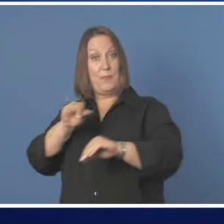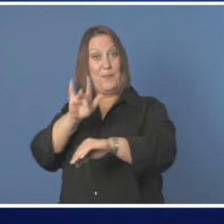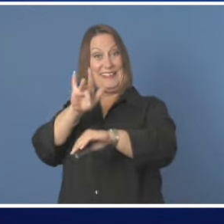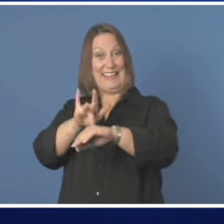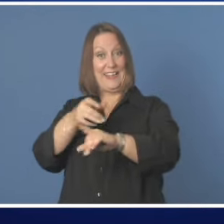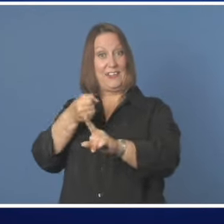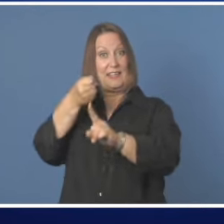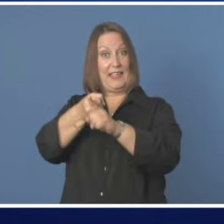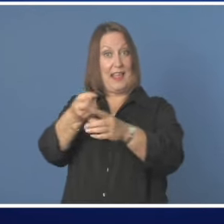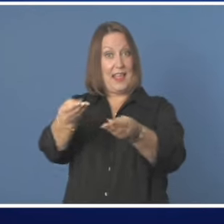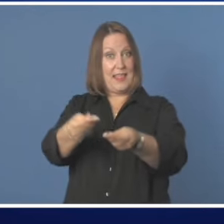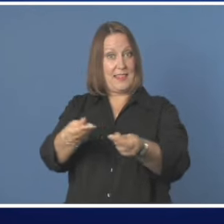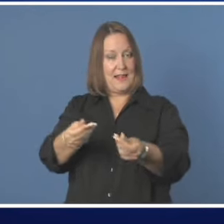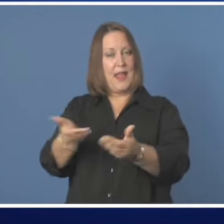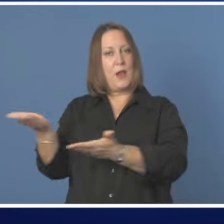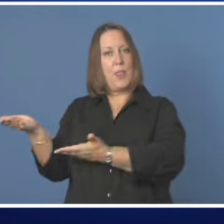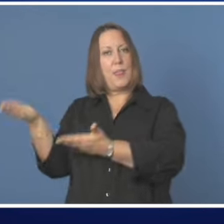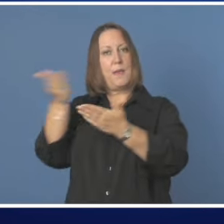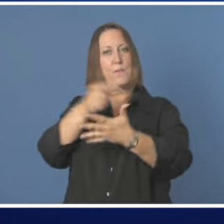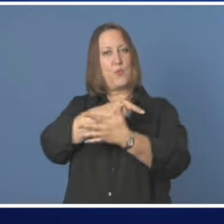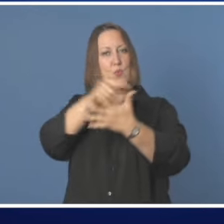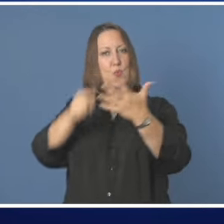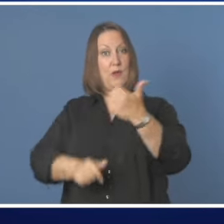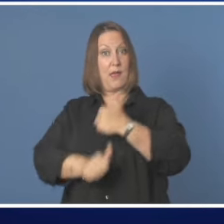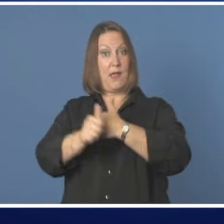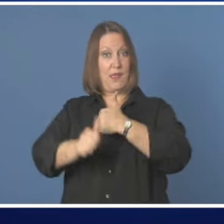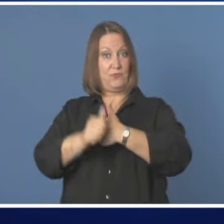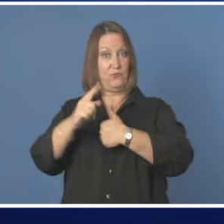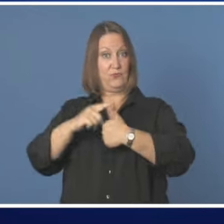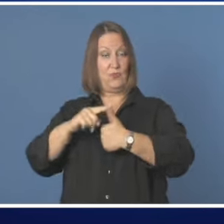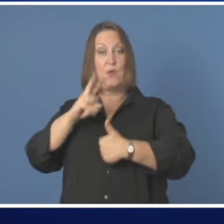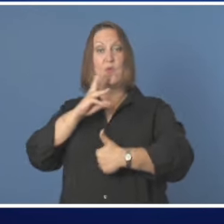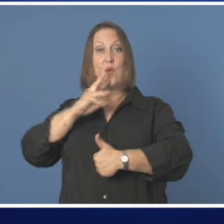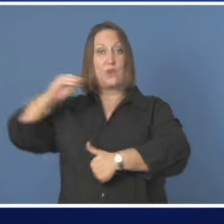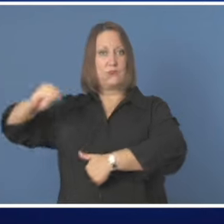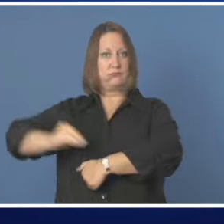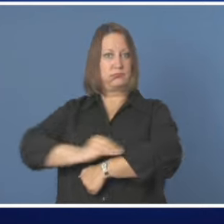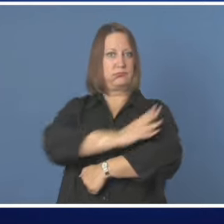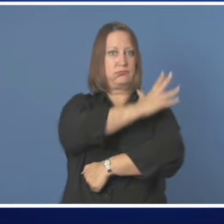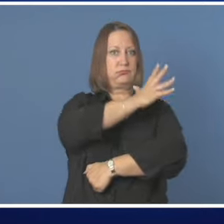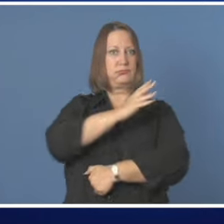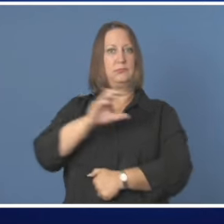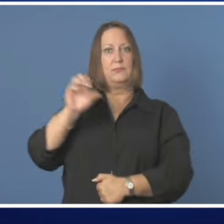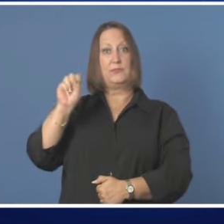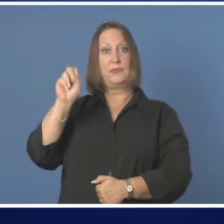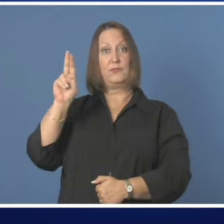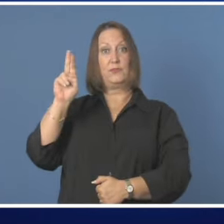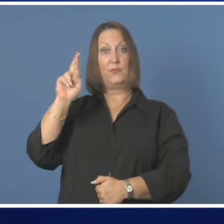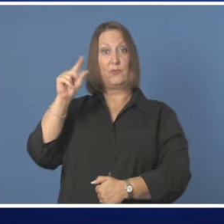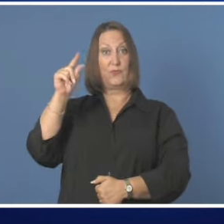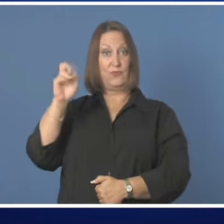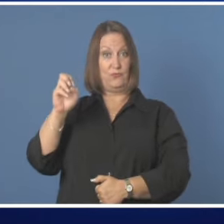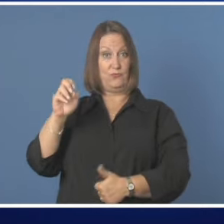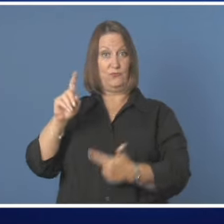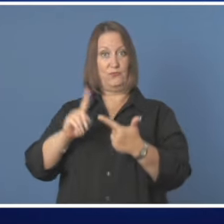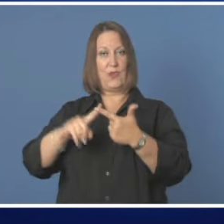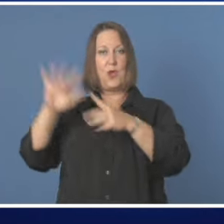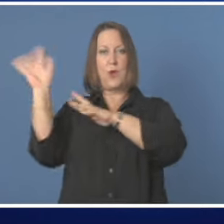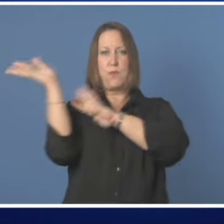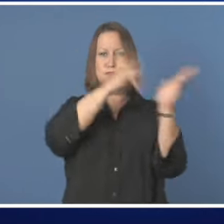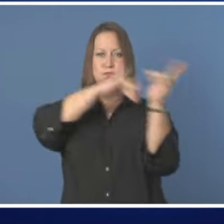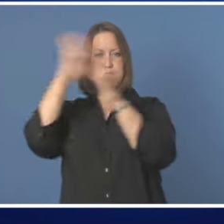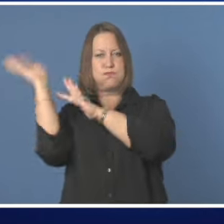As they move ashore, they bring with them a storm surge of ocean water along the coastline, high